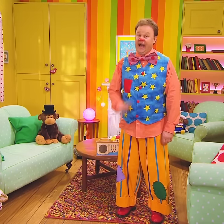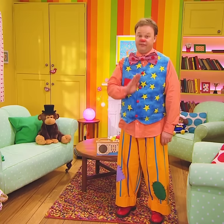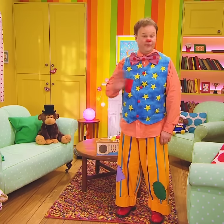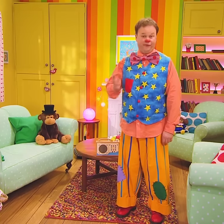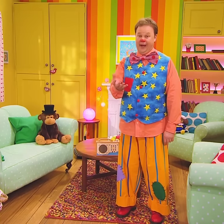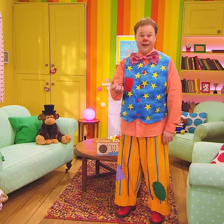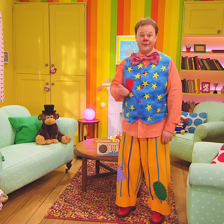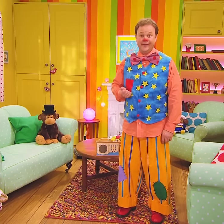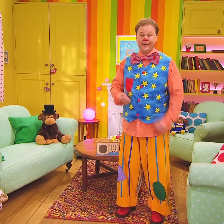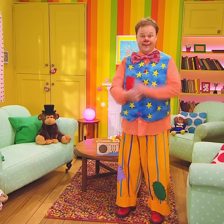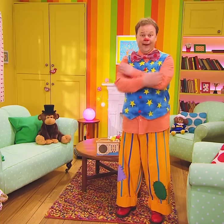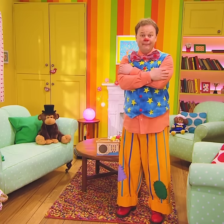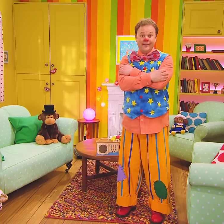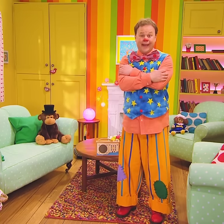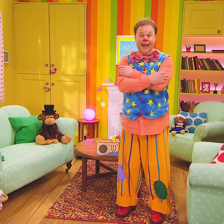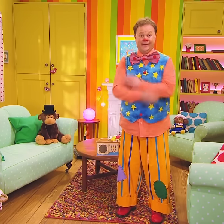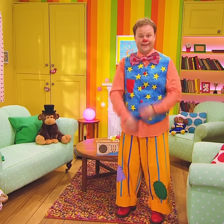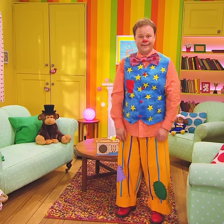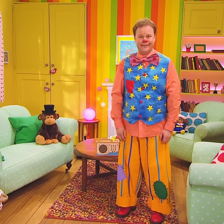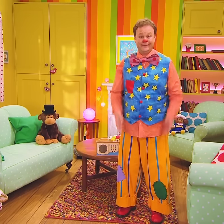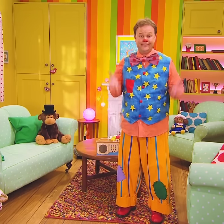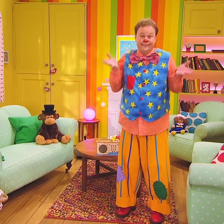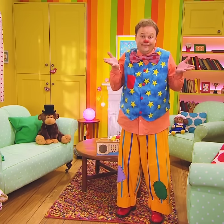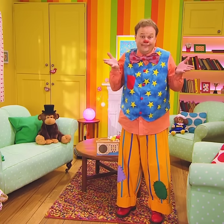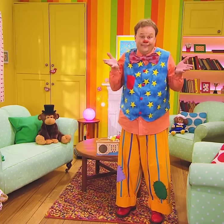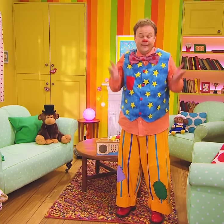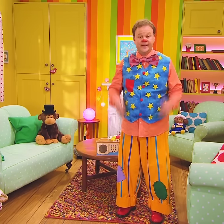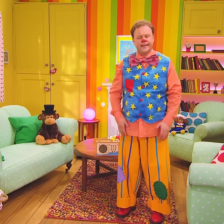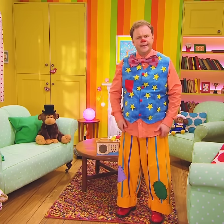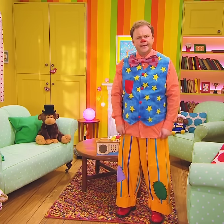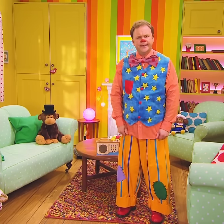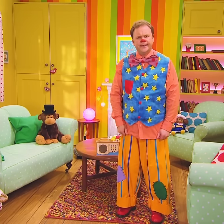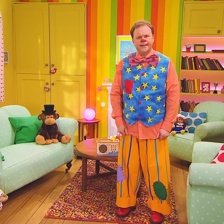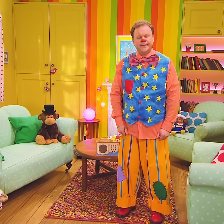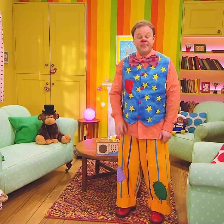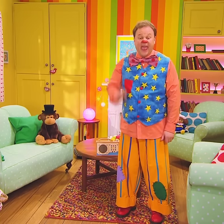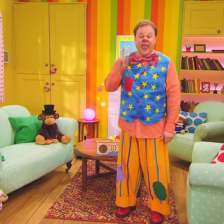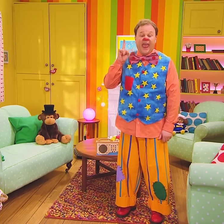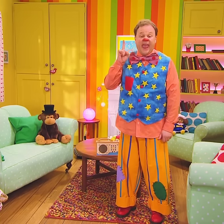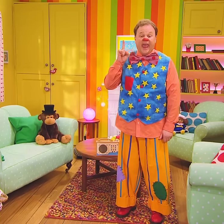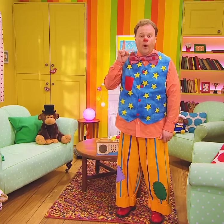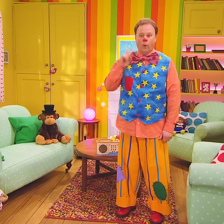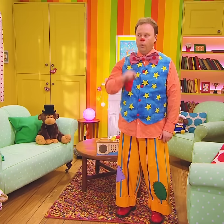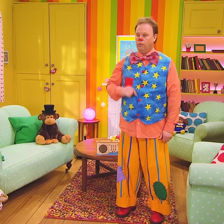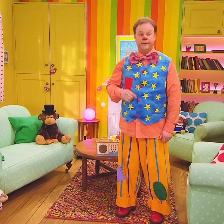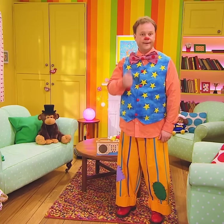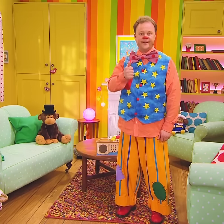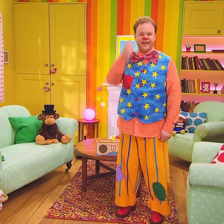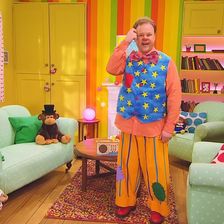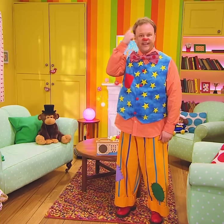haven't found Tumble Ted. Maybe he's behind the cushion. Good